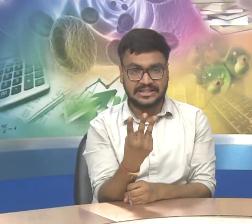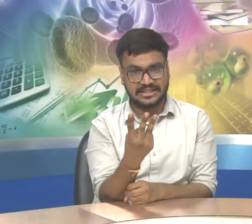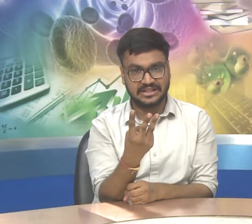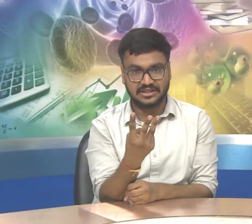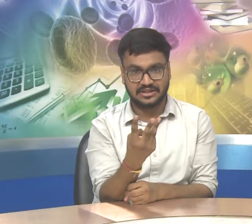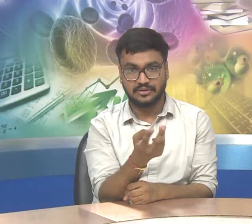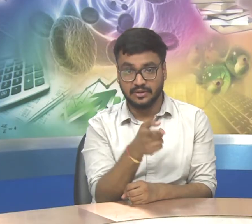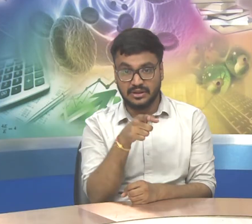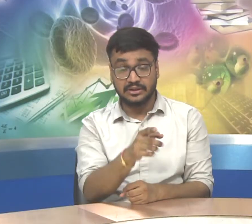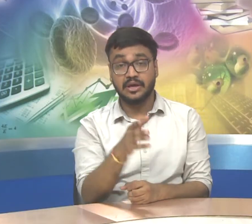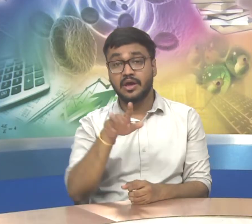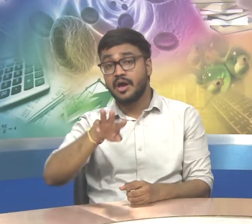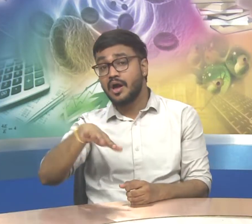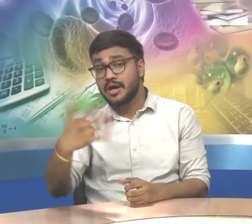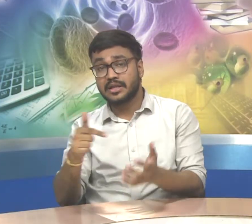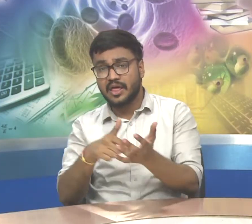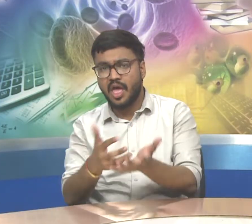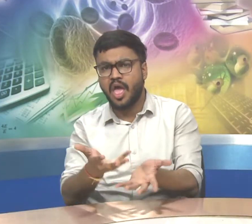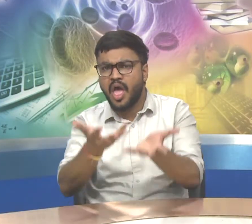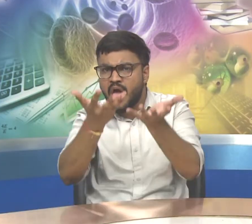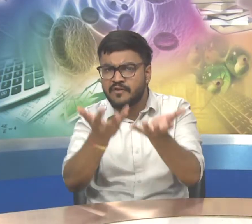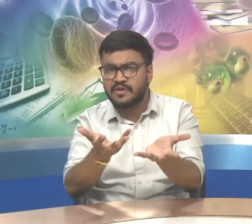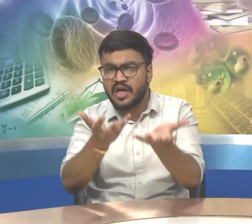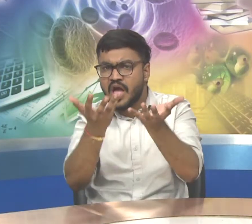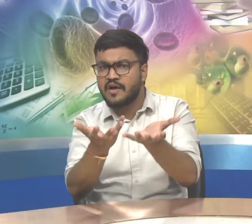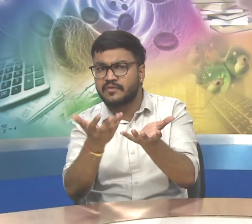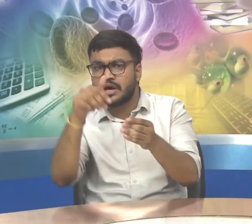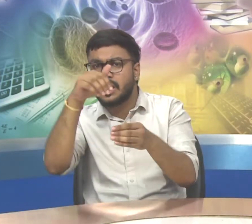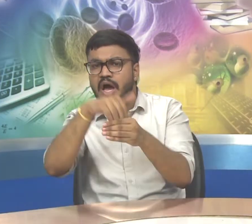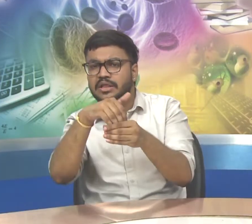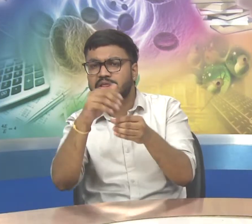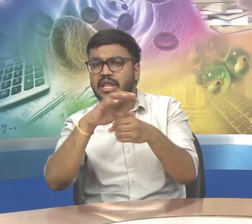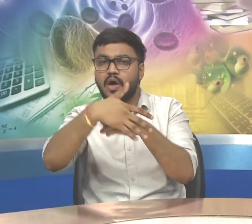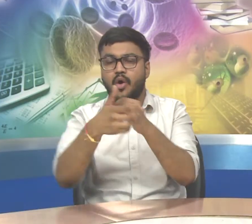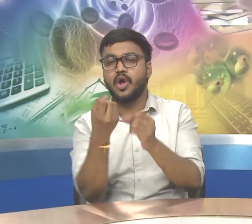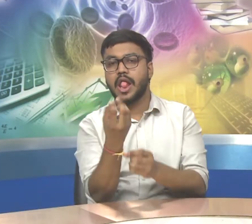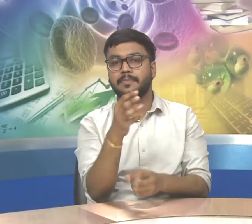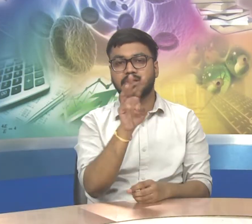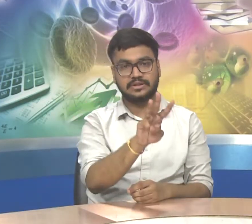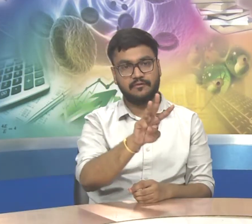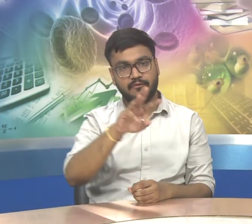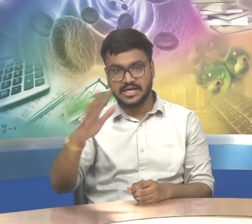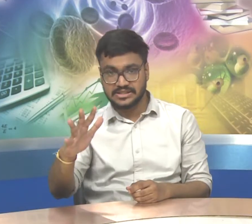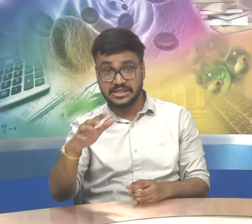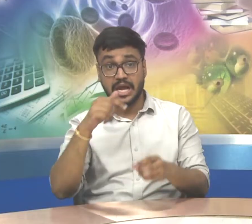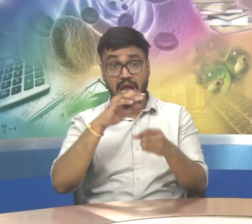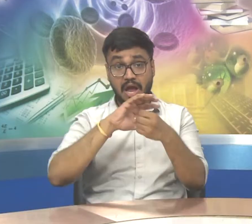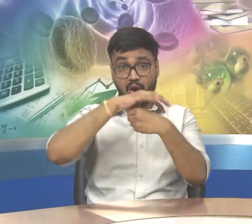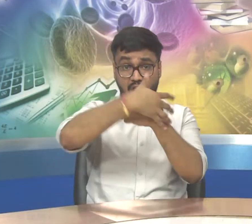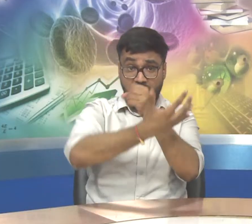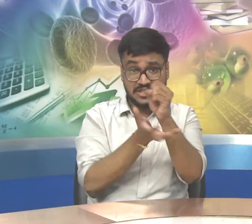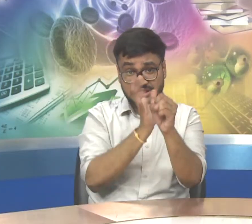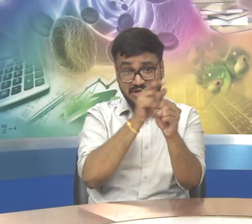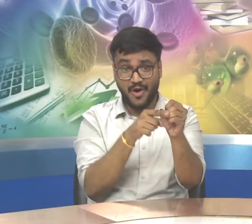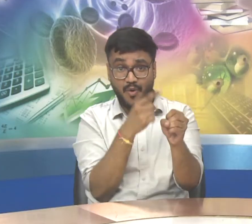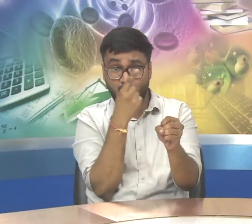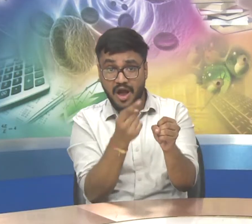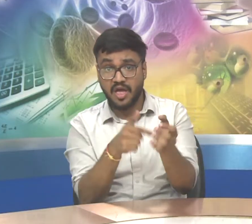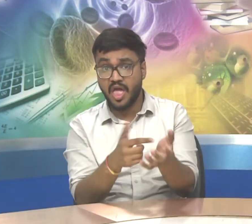That is, out of 4 atoms, 3 atoms are of mass 35 and 1